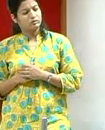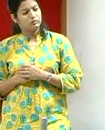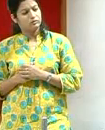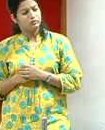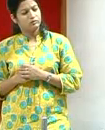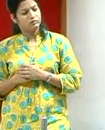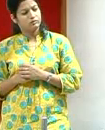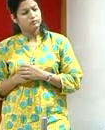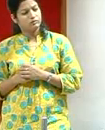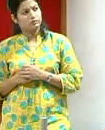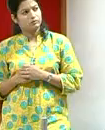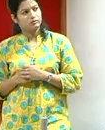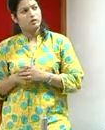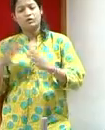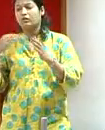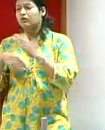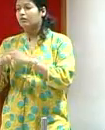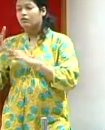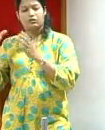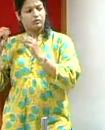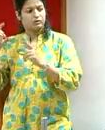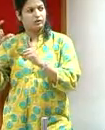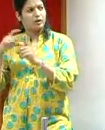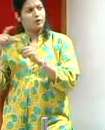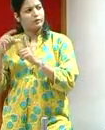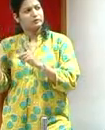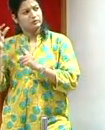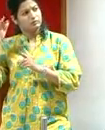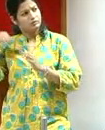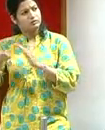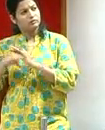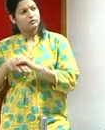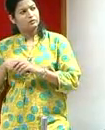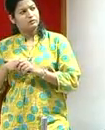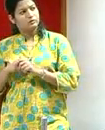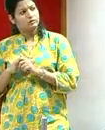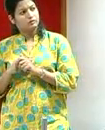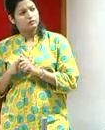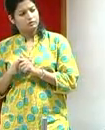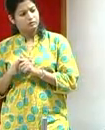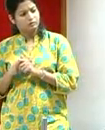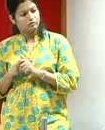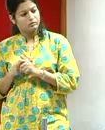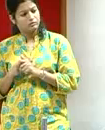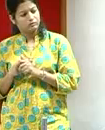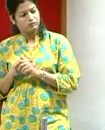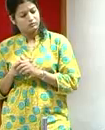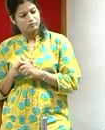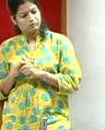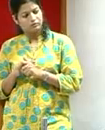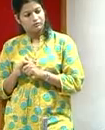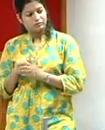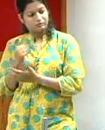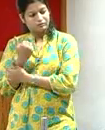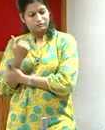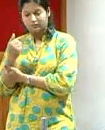the teaching positions in the Delhi University. There are more than 80 colleges in Delhi University, and there is, I would say, maybe more than